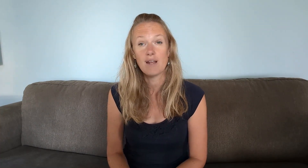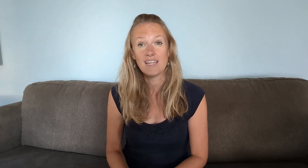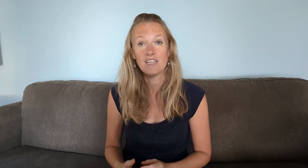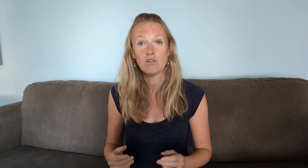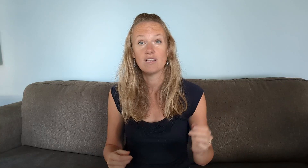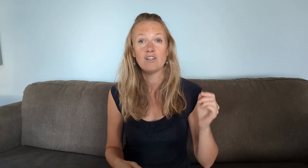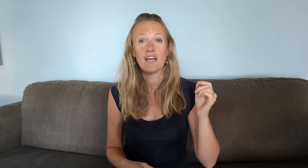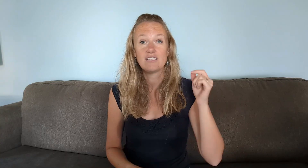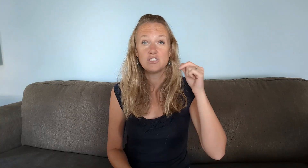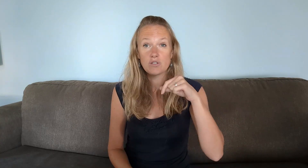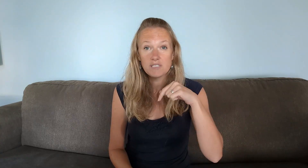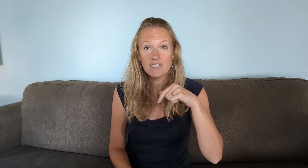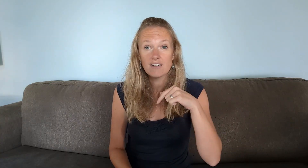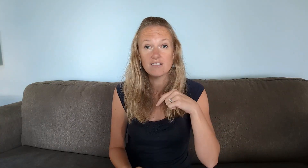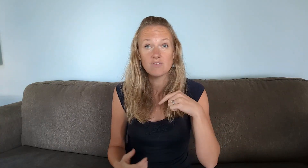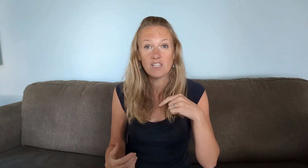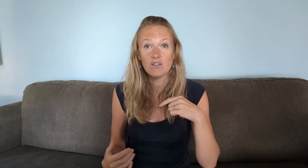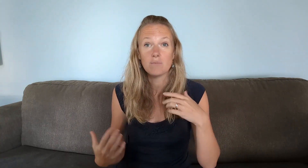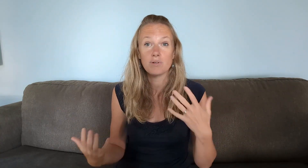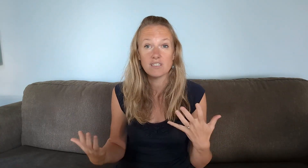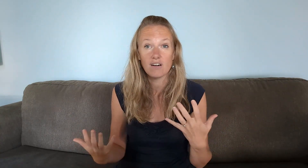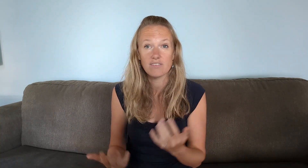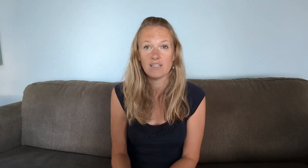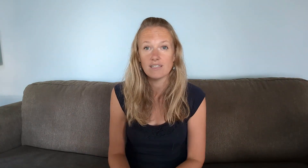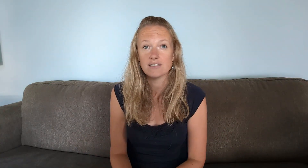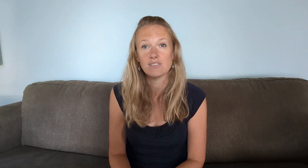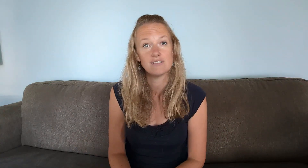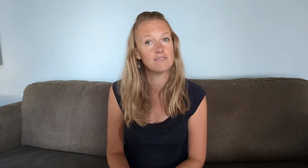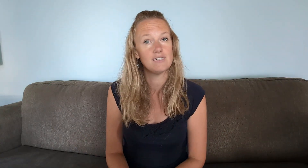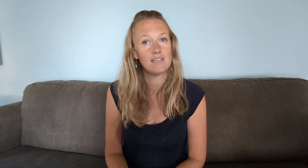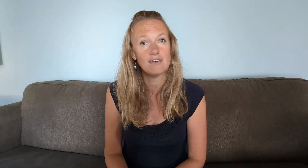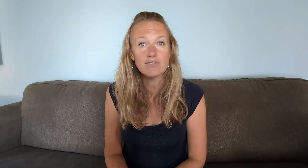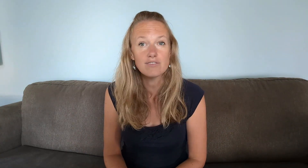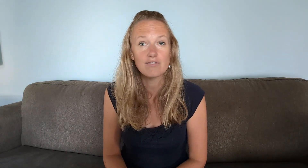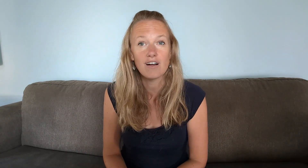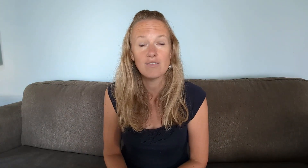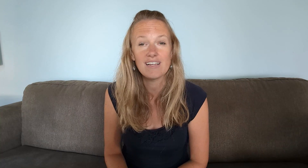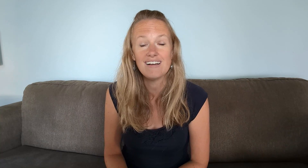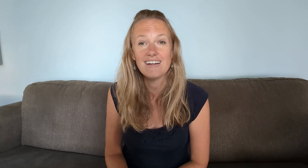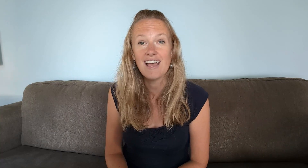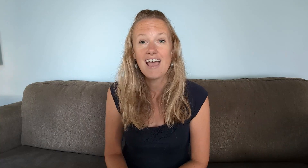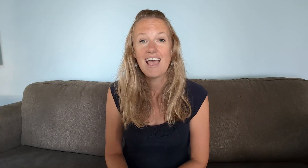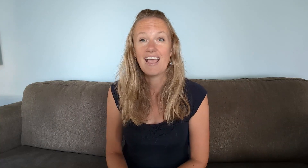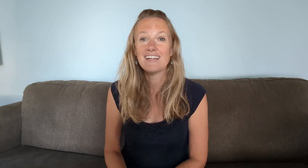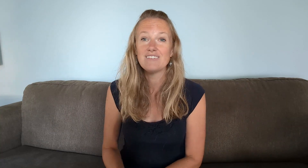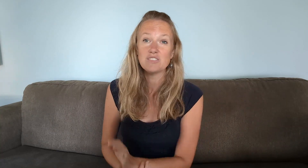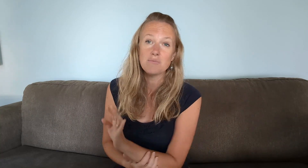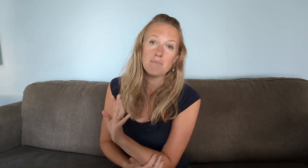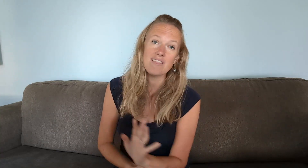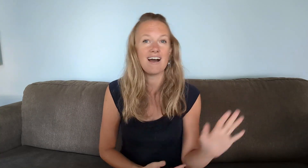already, you can look at the description under this video and print off the lyrics, which is really helpful for following along. And always remember that I